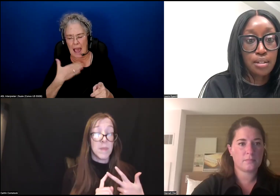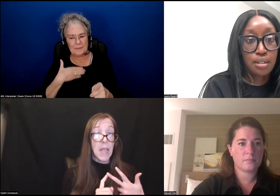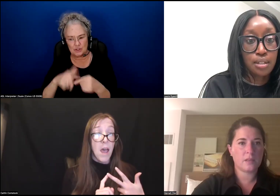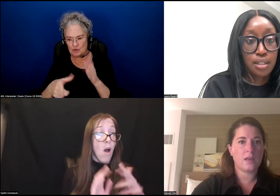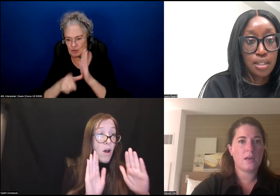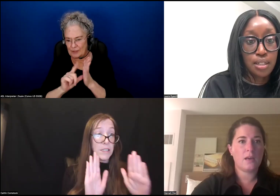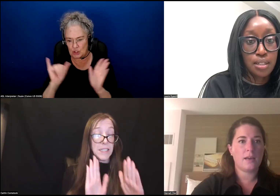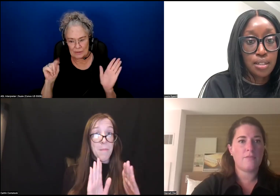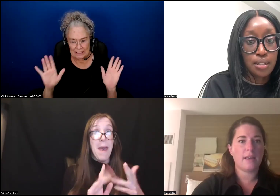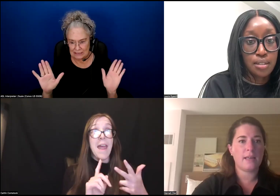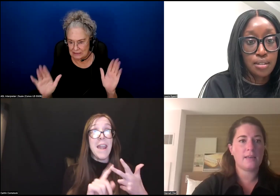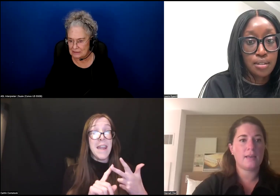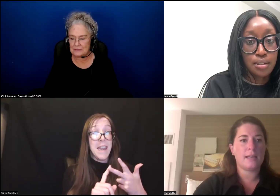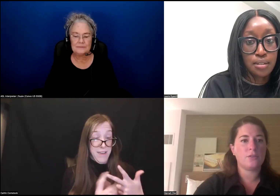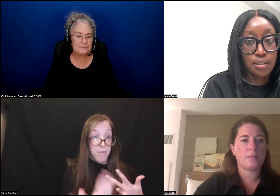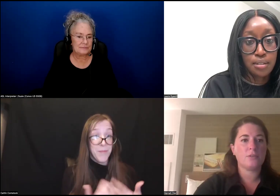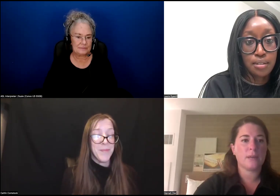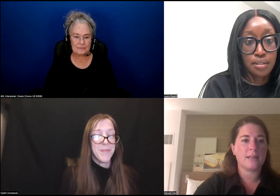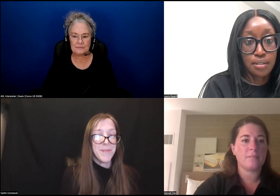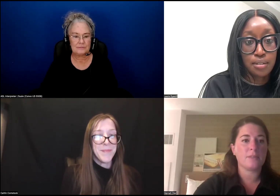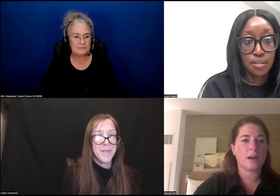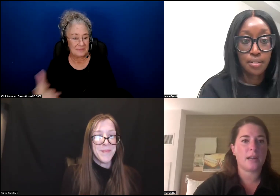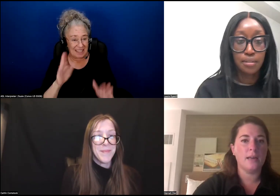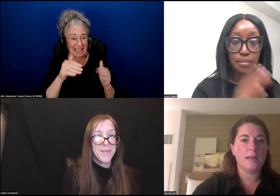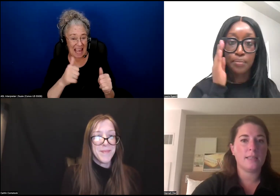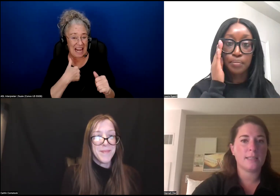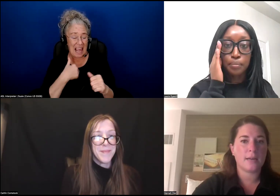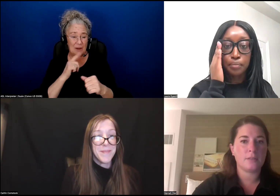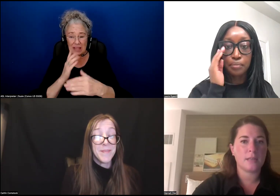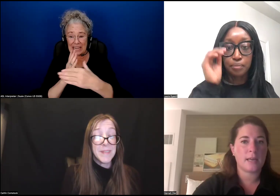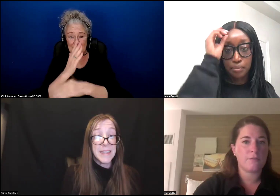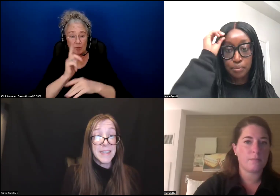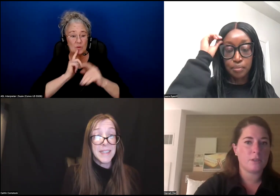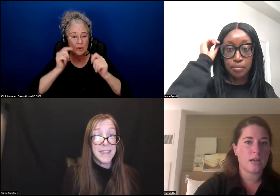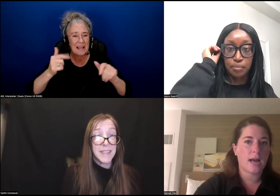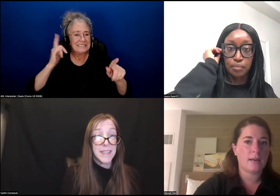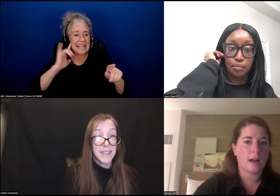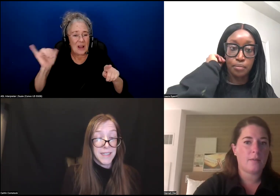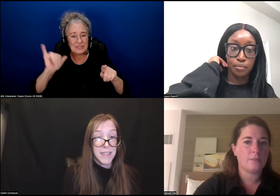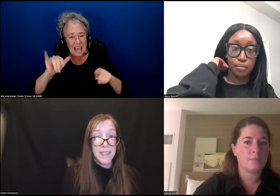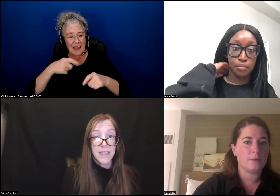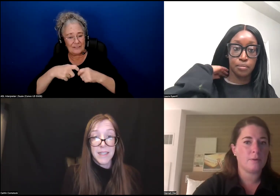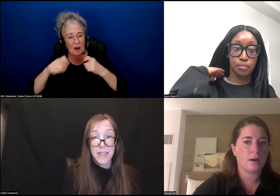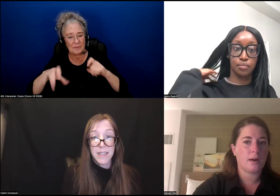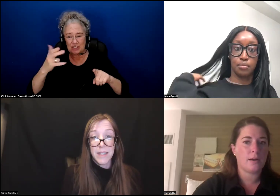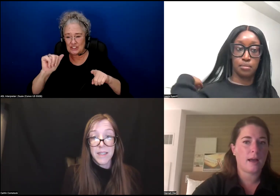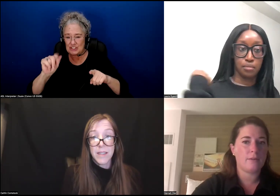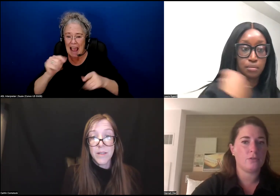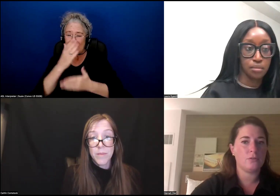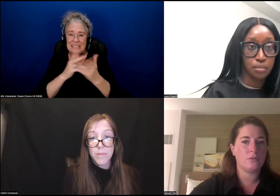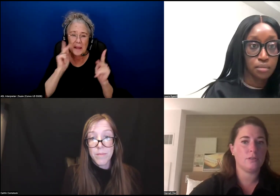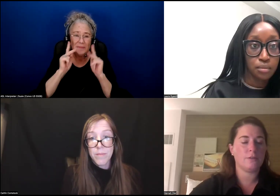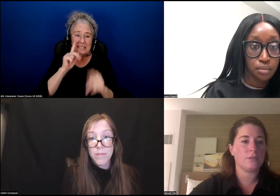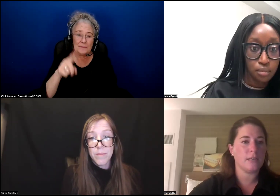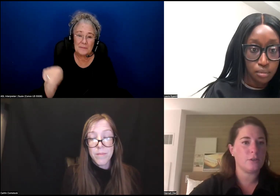it. Awesome. And if I can interrupt quickly, I'm sorry. It sounds like from the chat, some people are